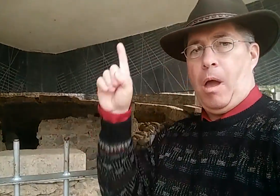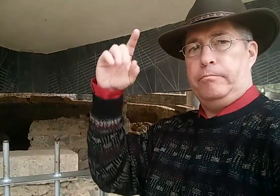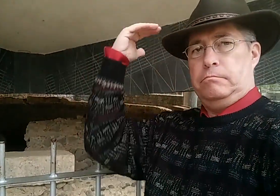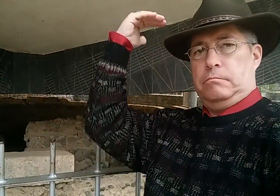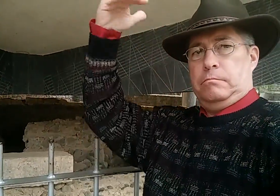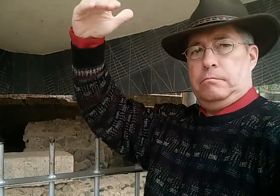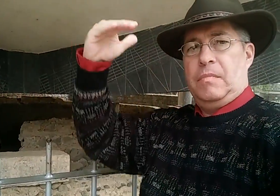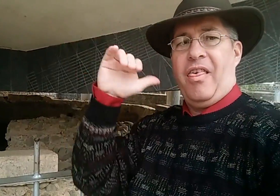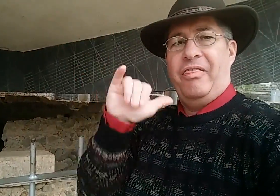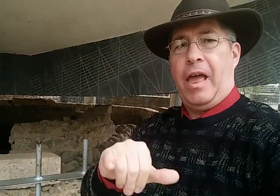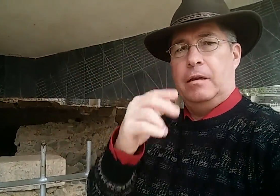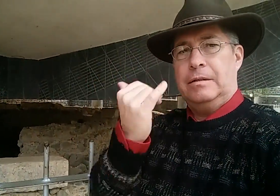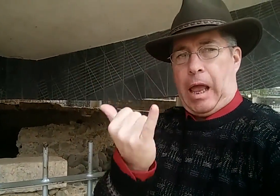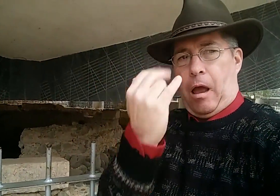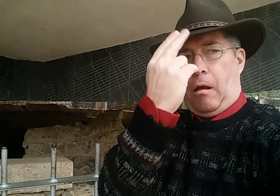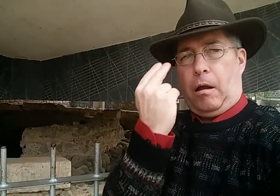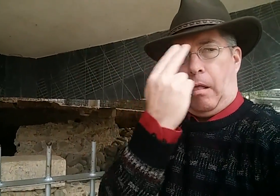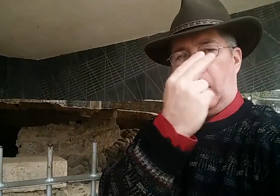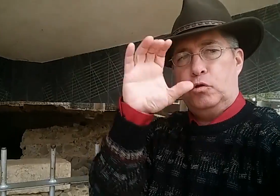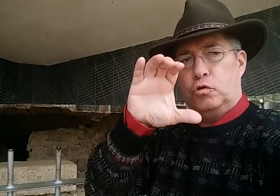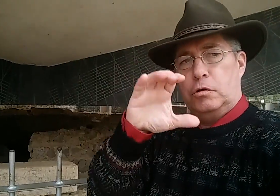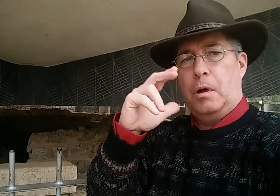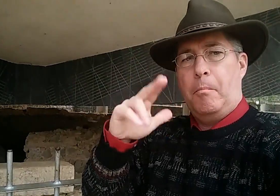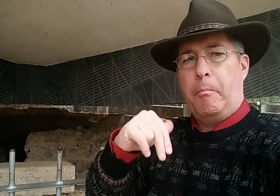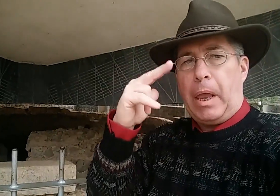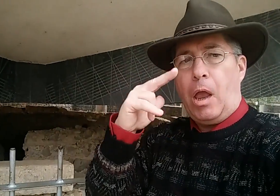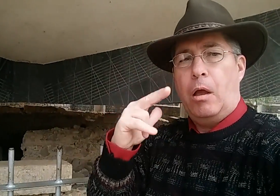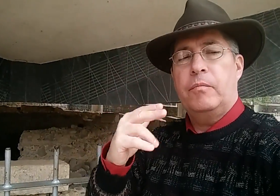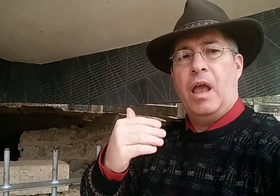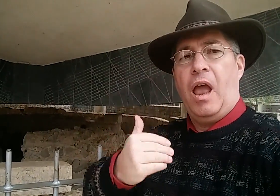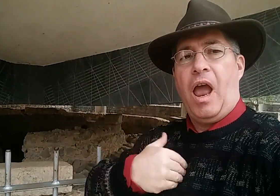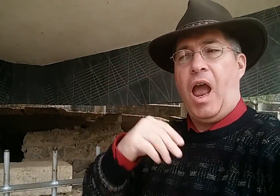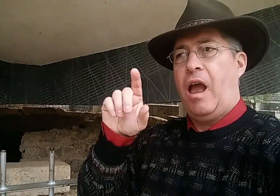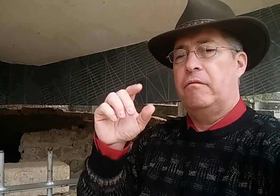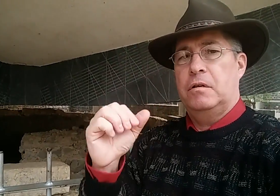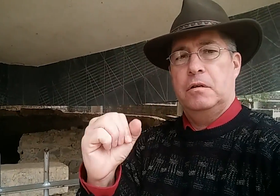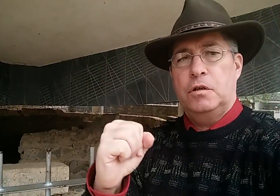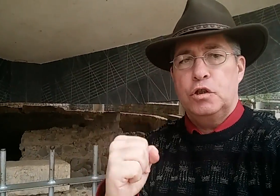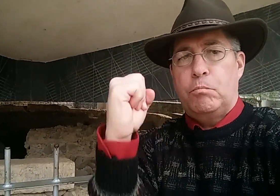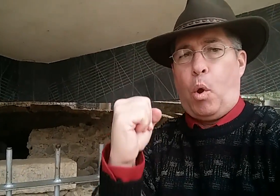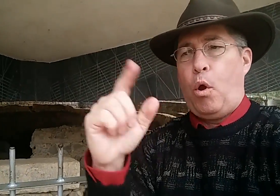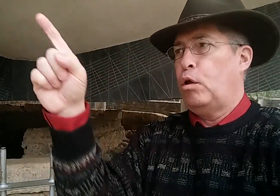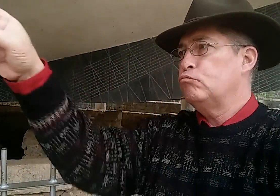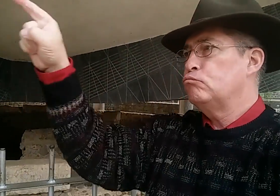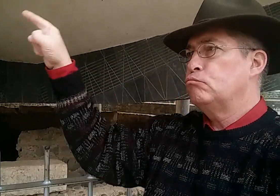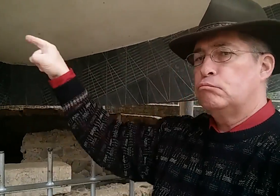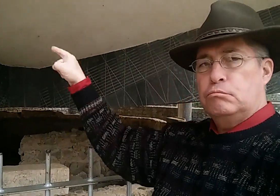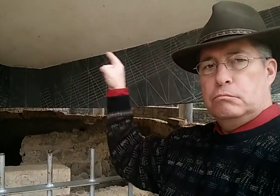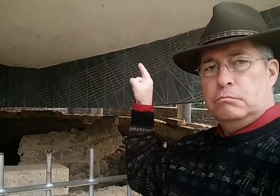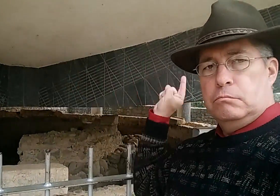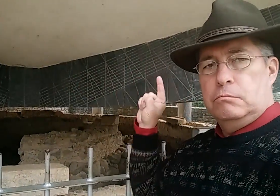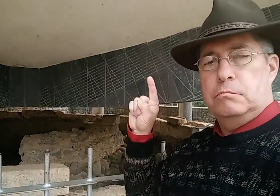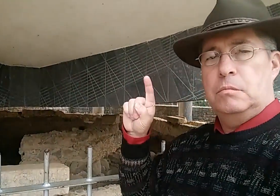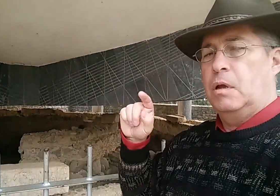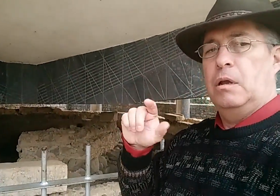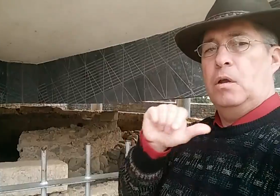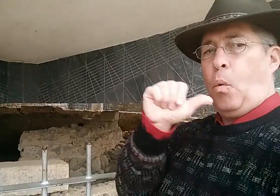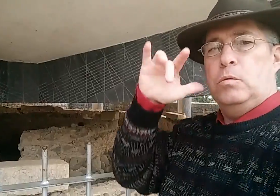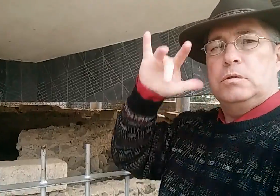there. Upstairs here, there's a Catholic church that's been built, and it's supported on all sides so